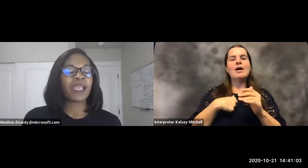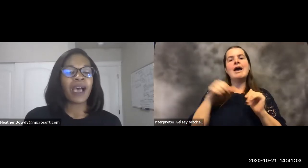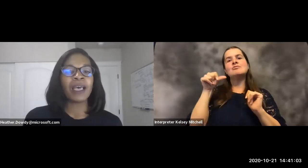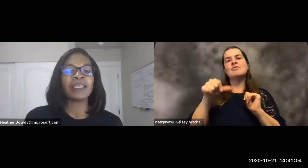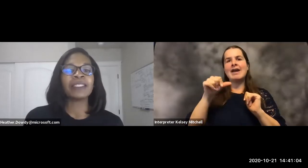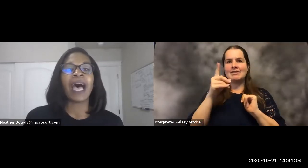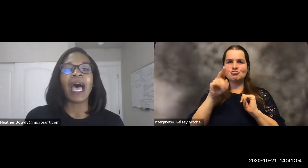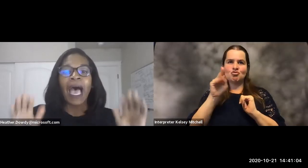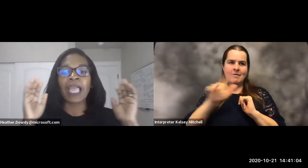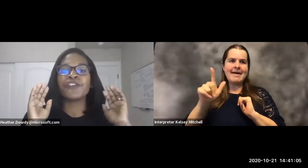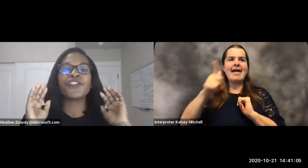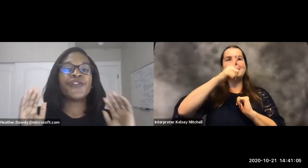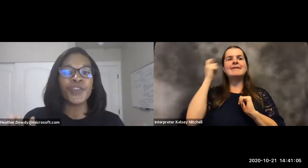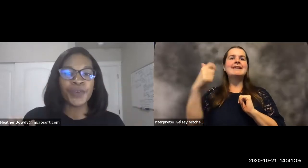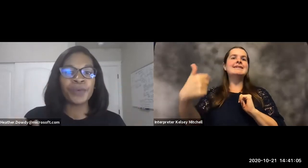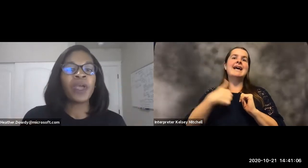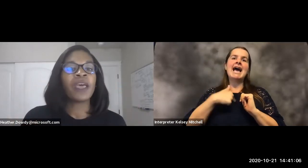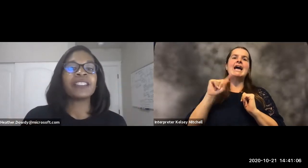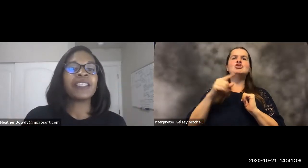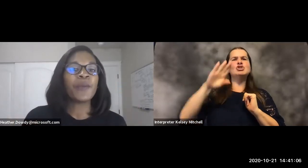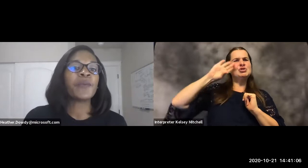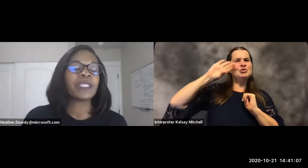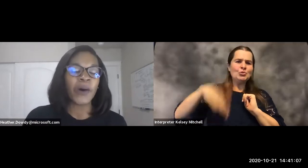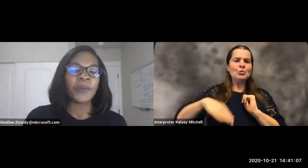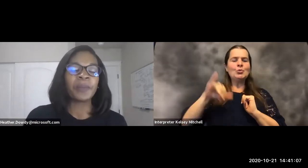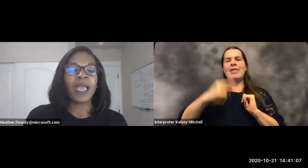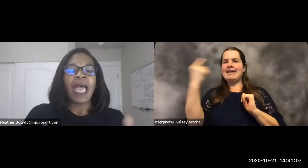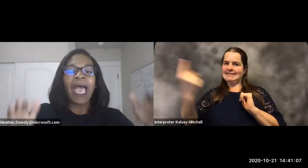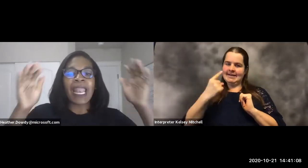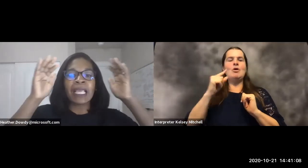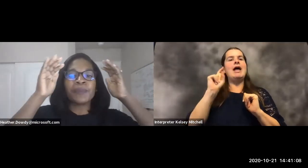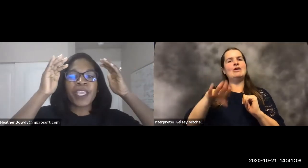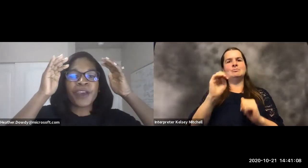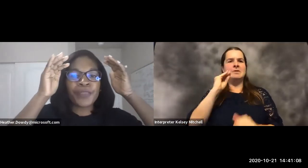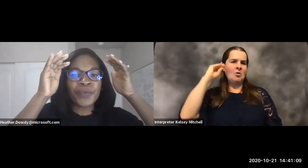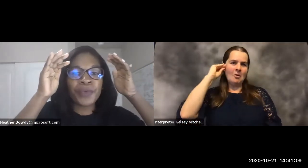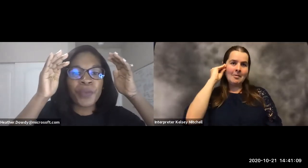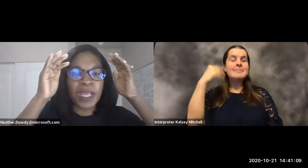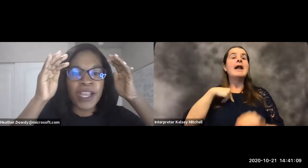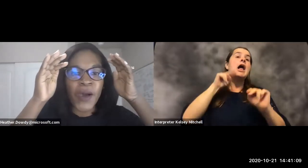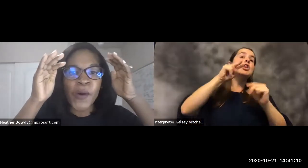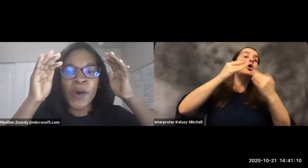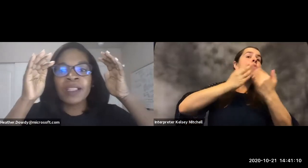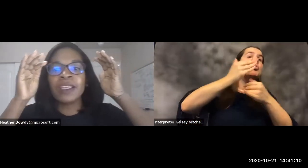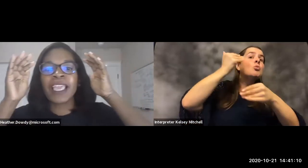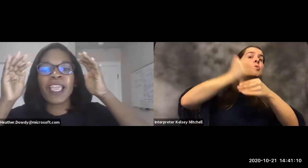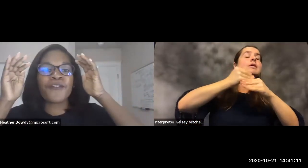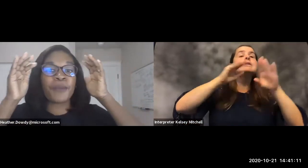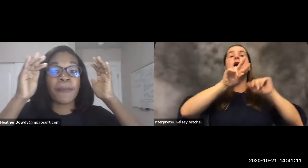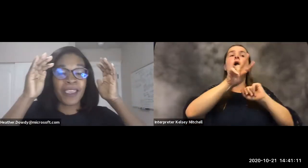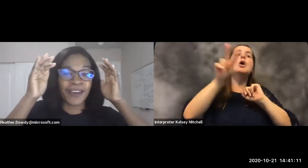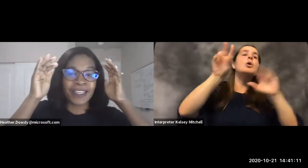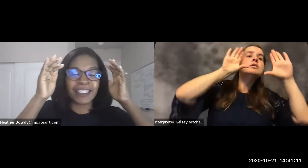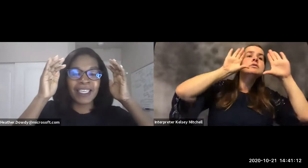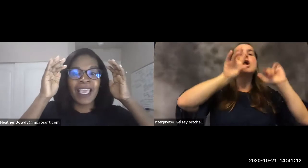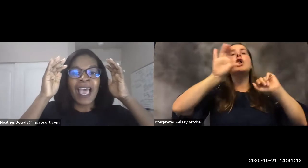doorbell because I just knew that someone was home. And I peered through the window looking for